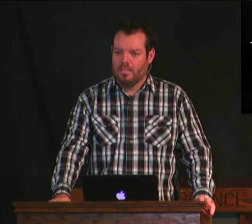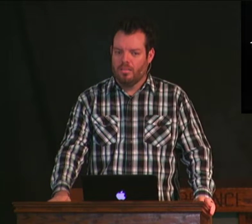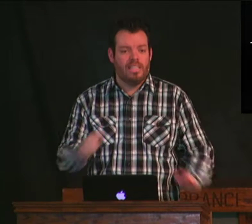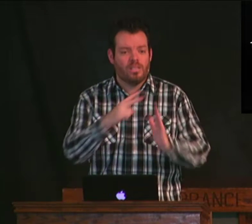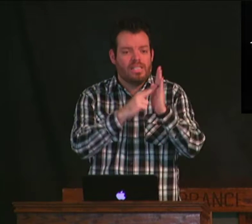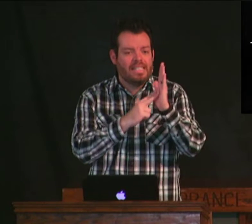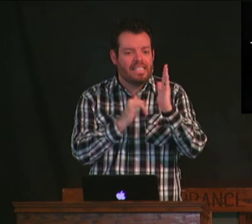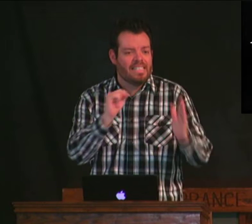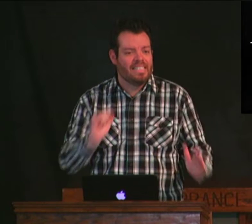we need to read it.